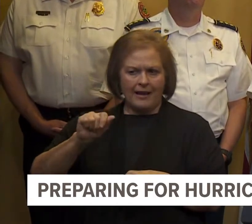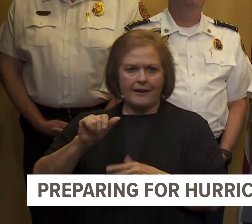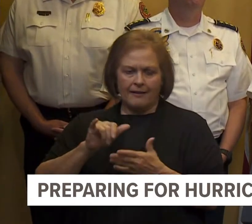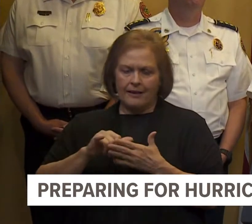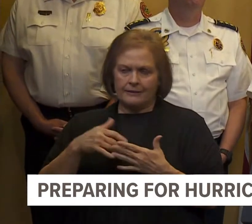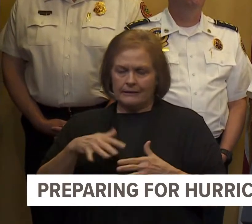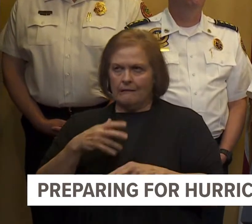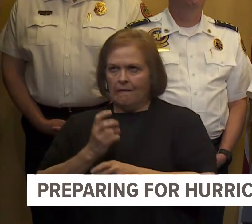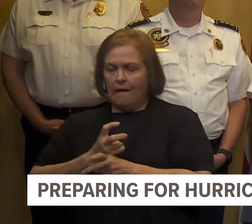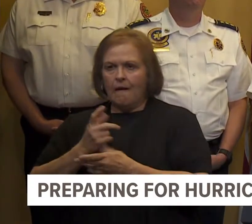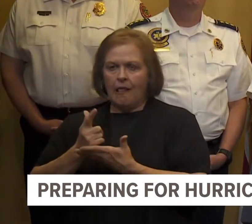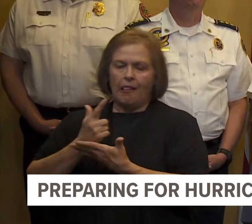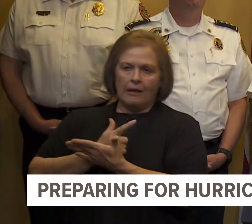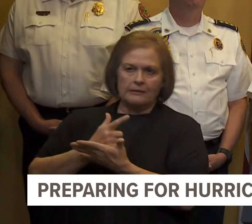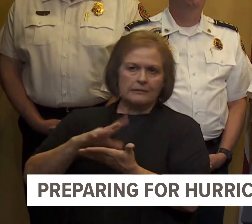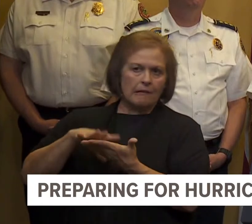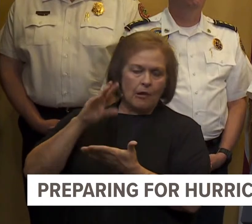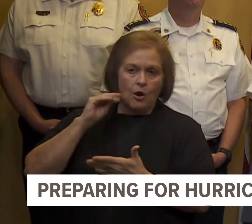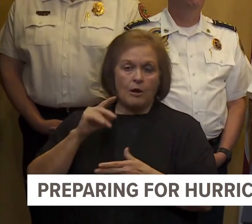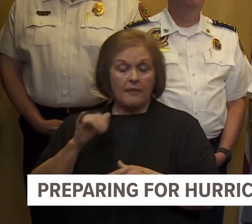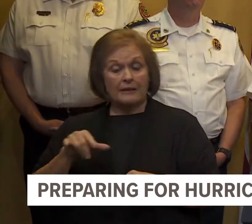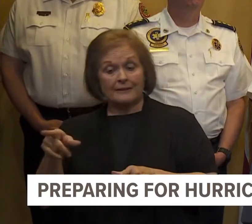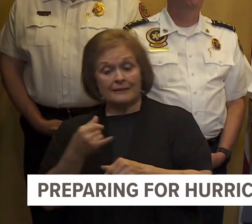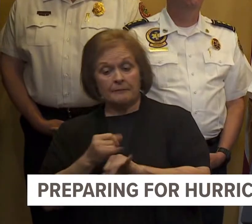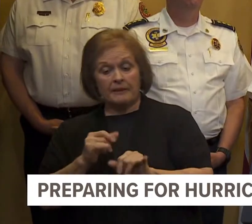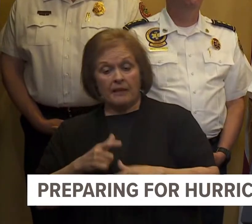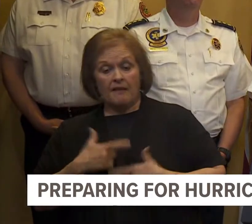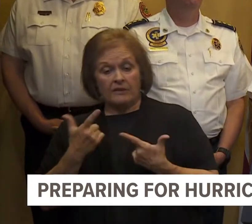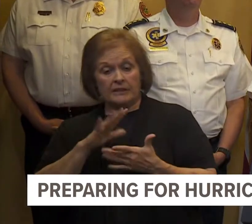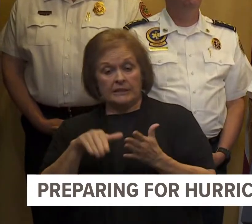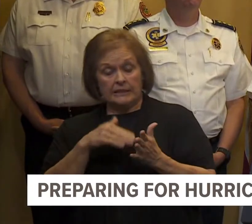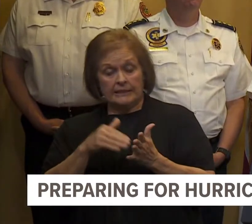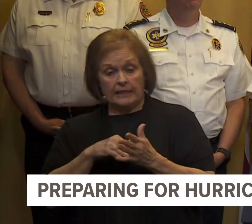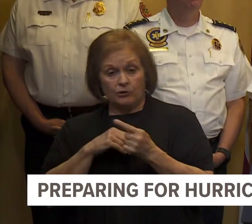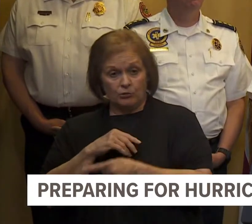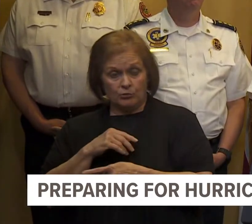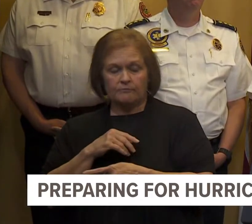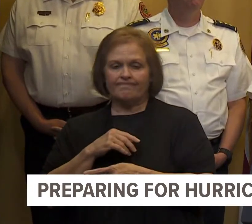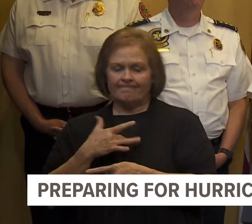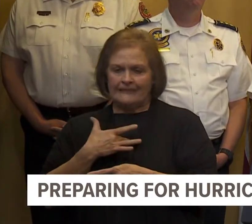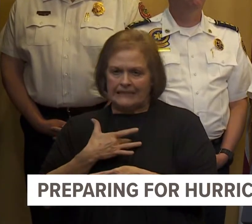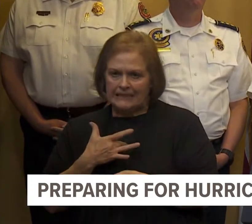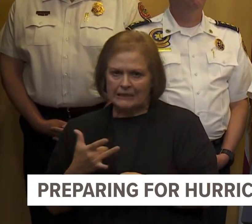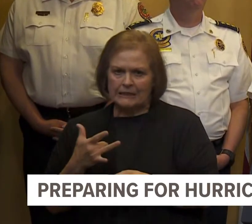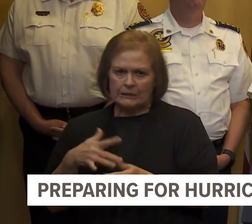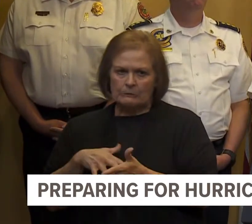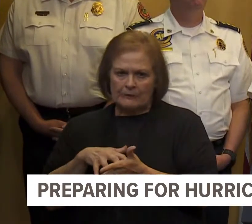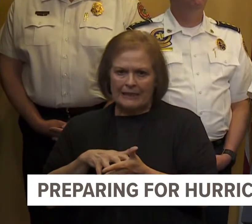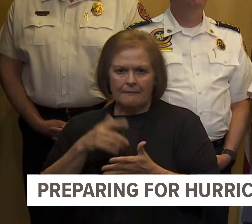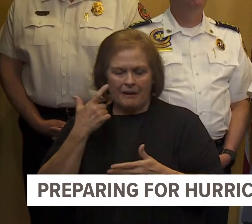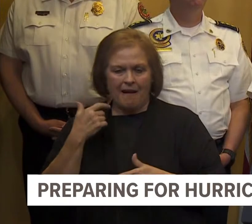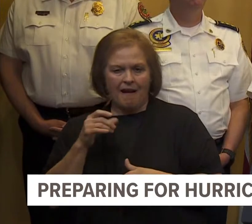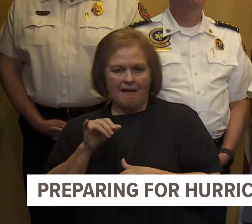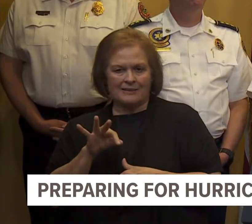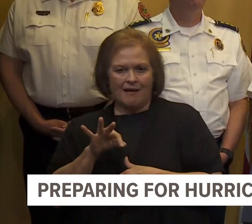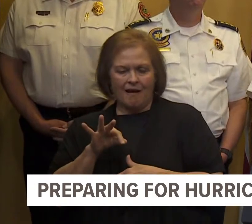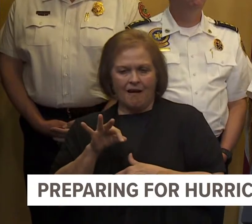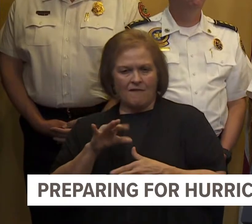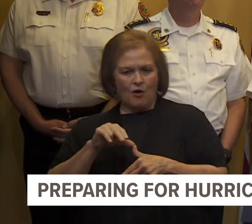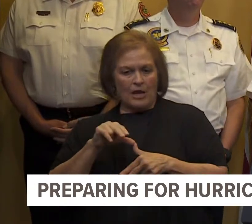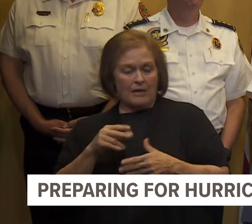hard lessons. What we learned is that these independent living facilities are especially vulnerable to the impacts of hurricanes, whether